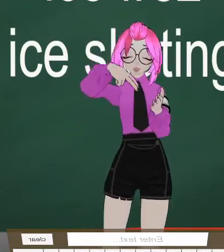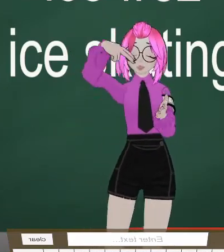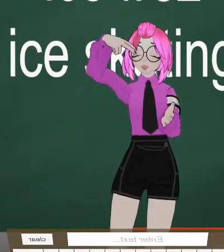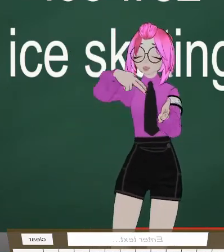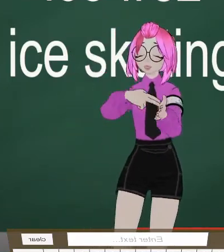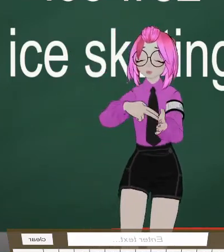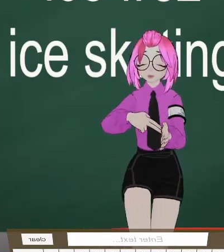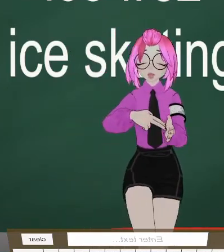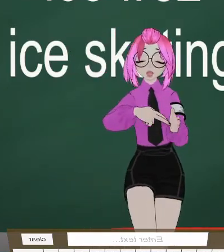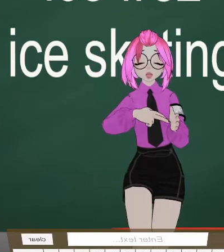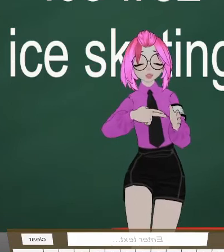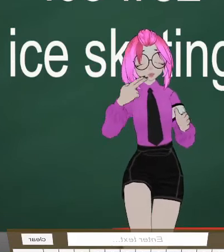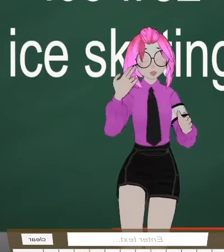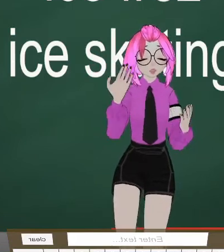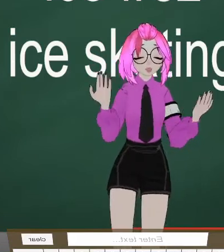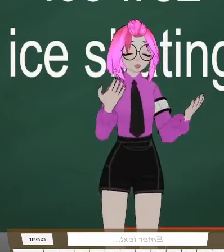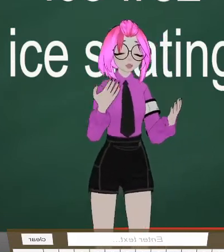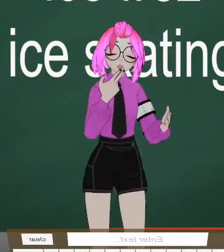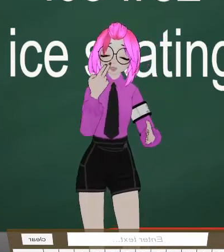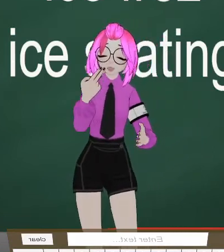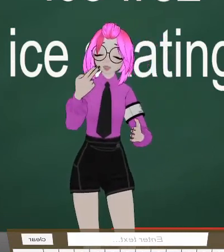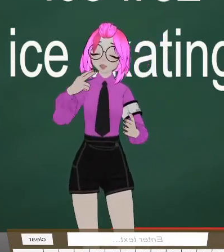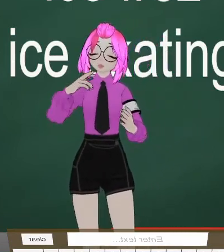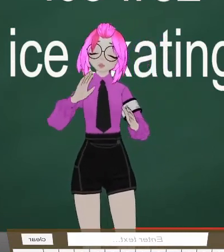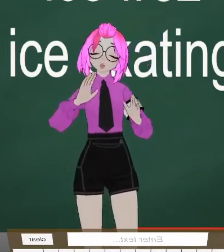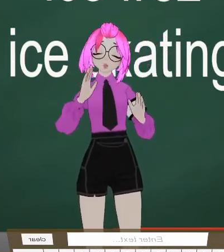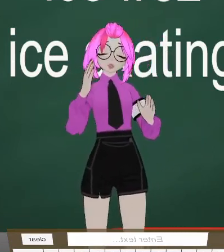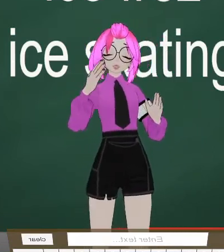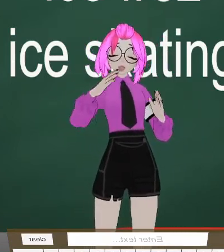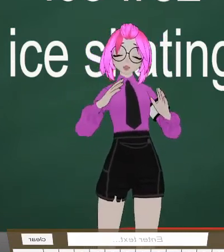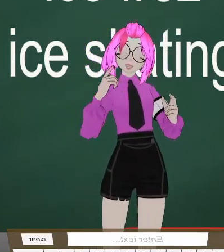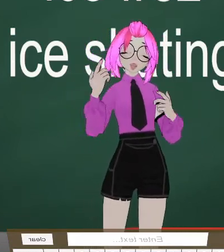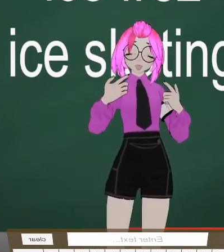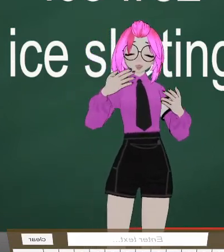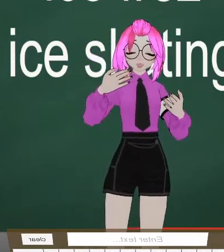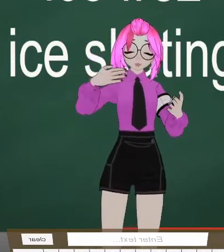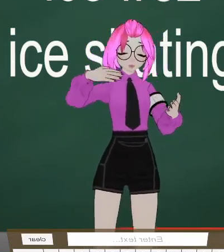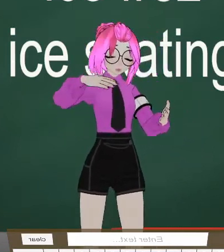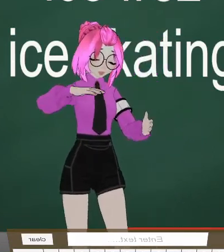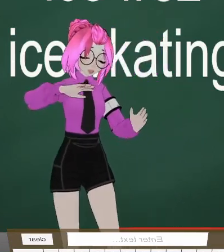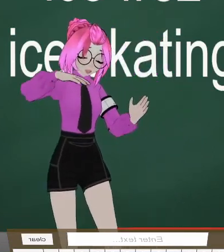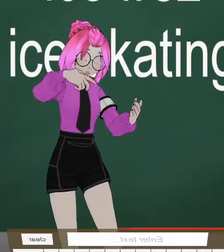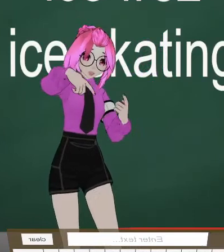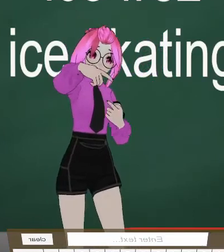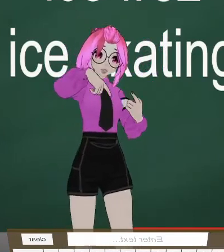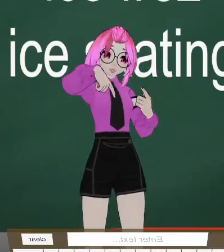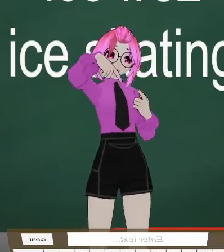jumps um and if you've ever seen those uh performers what they do is when they spin